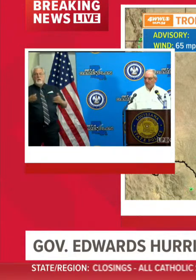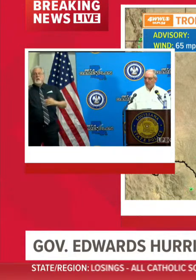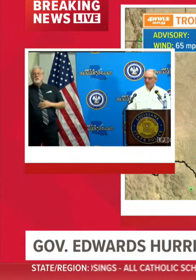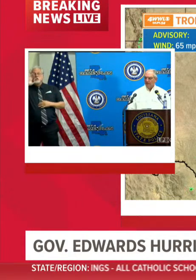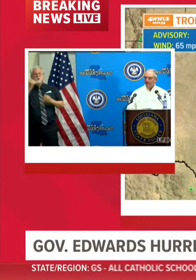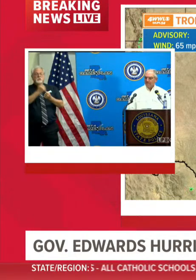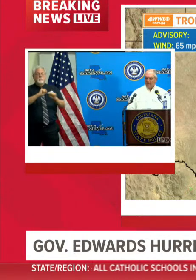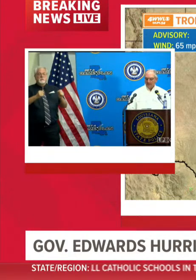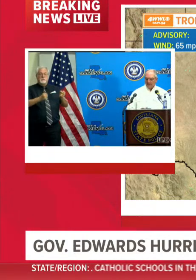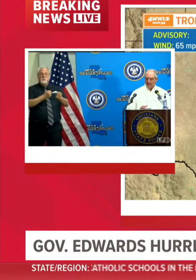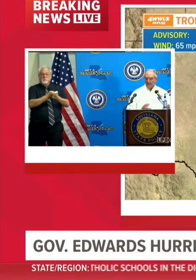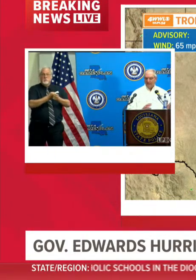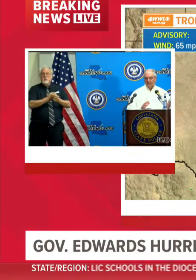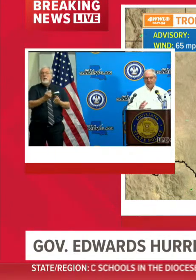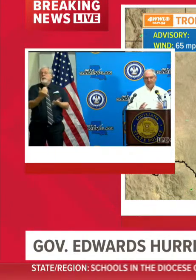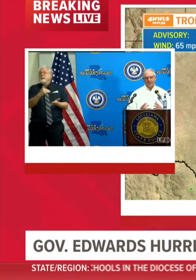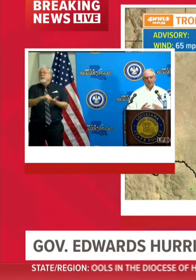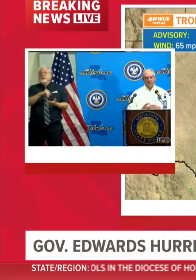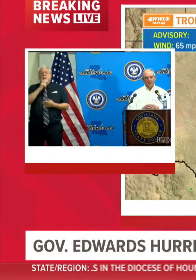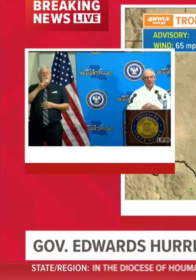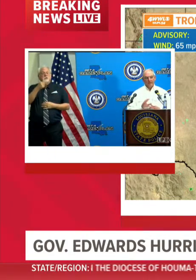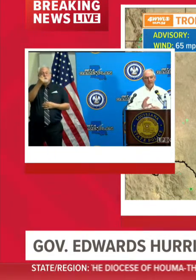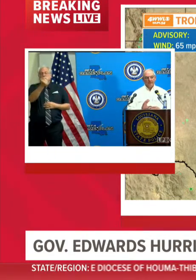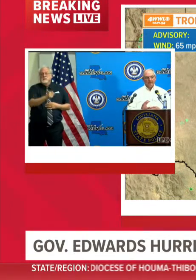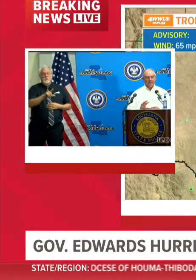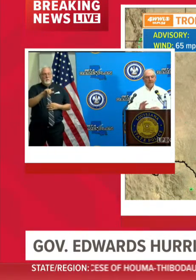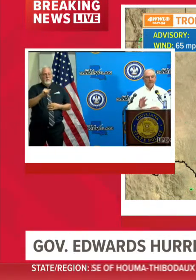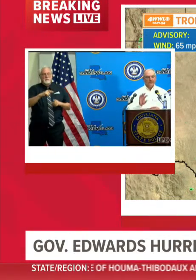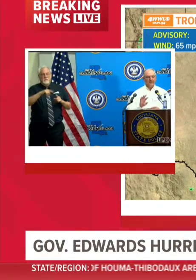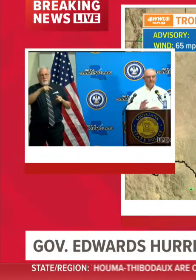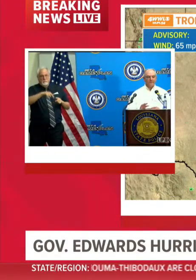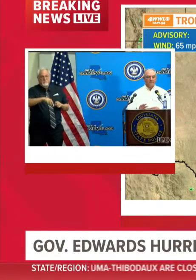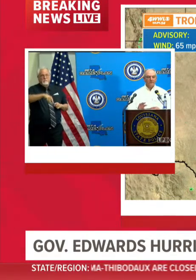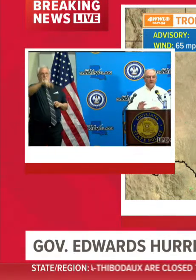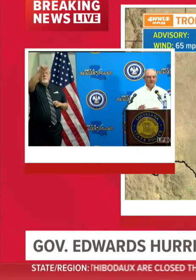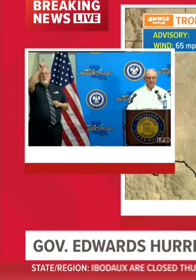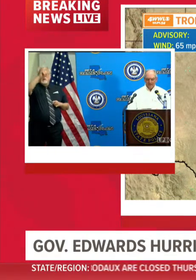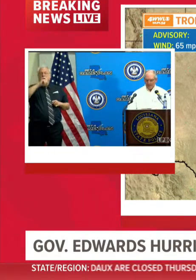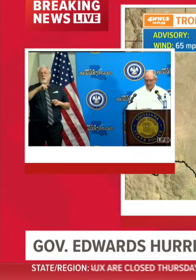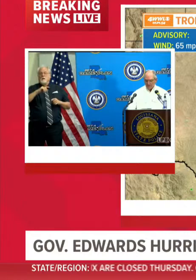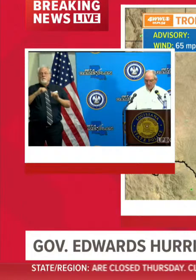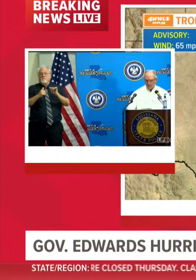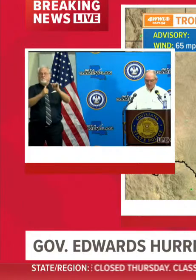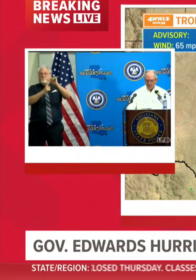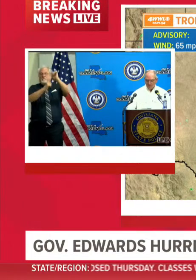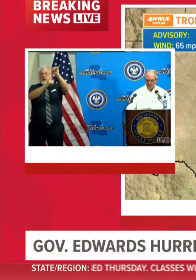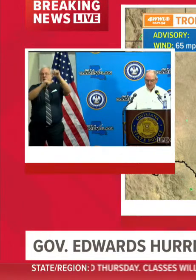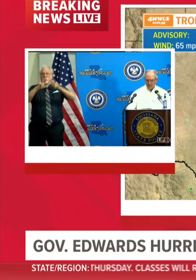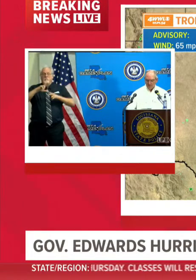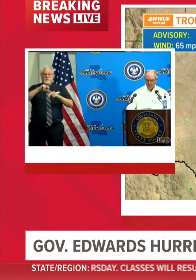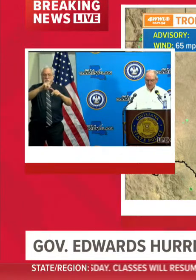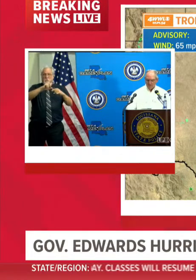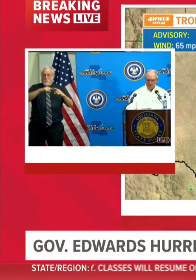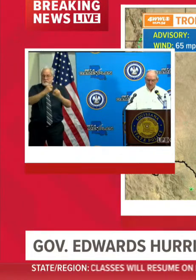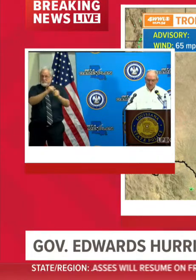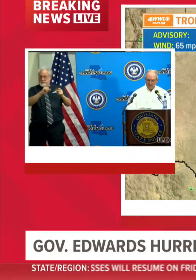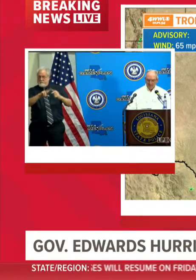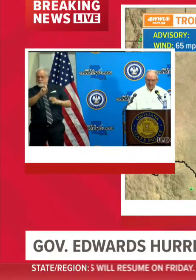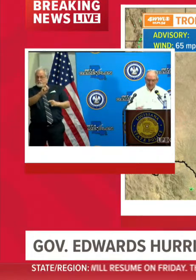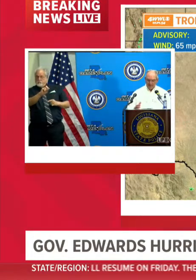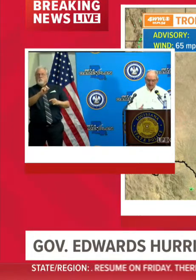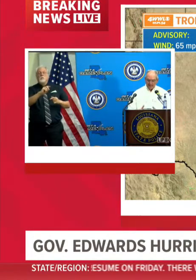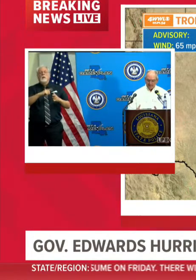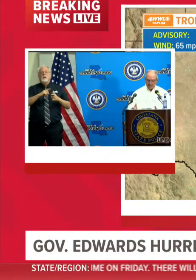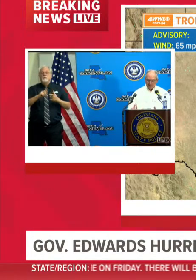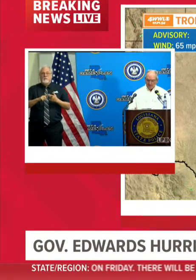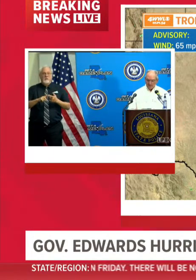rescue support. And again, not just in southern Louisiana, but they're being staged to fall in behind the storm as soon as it is safe to do so.